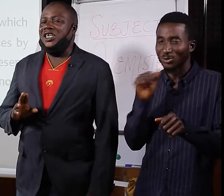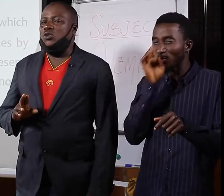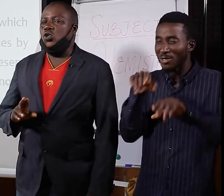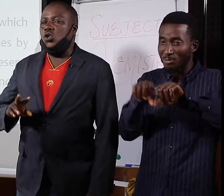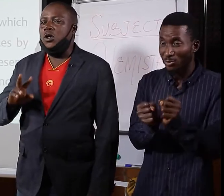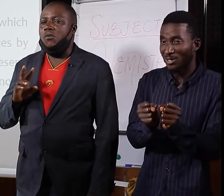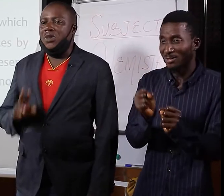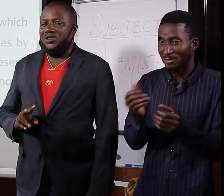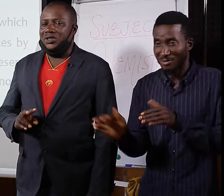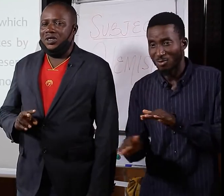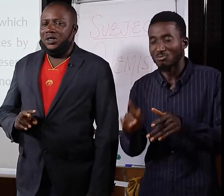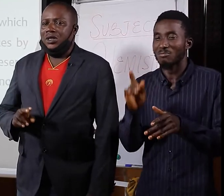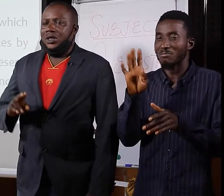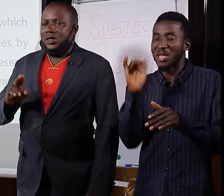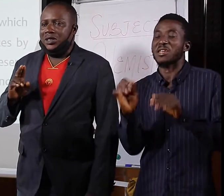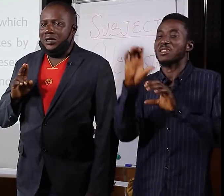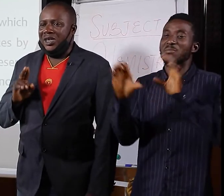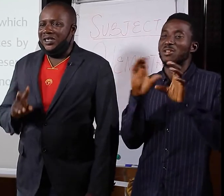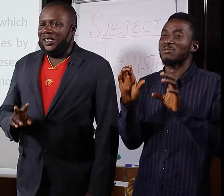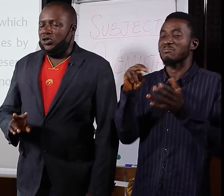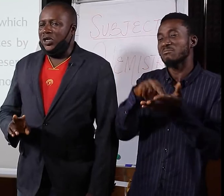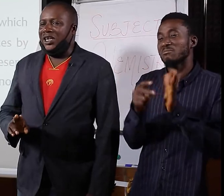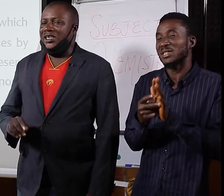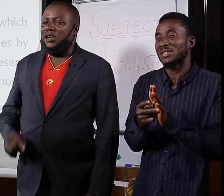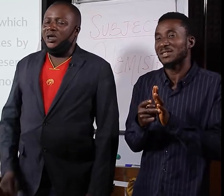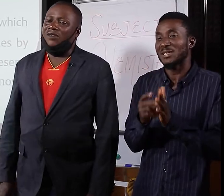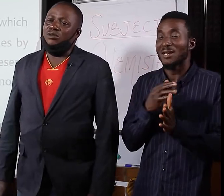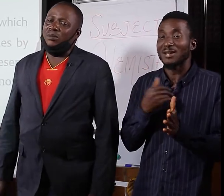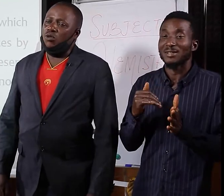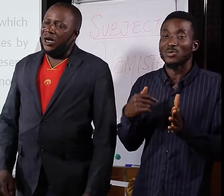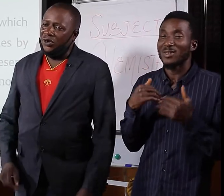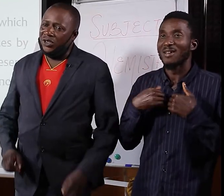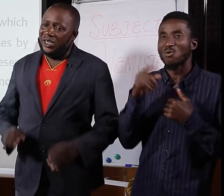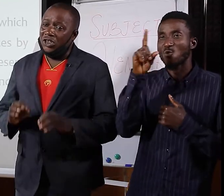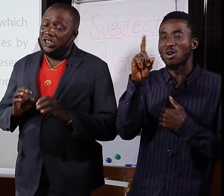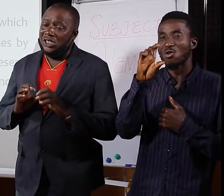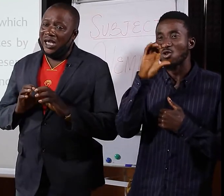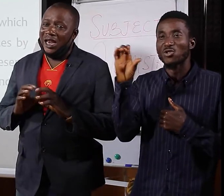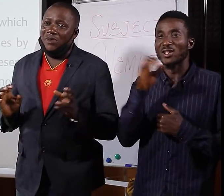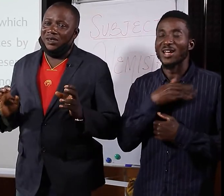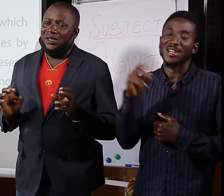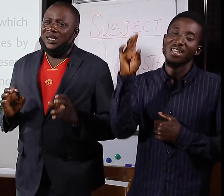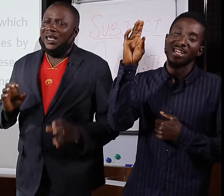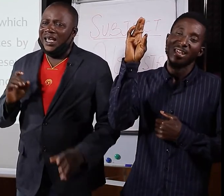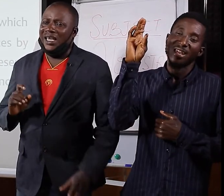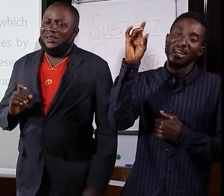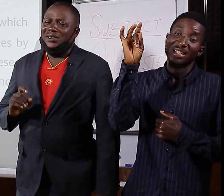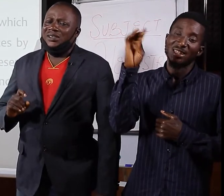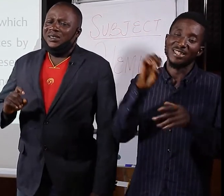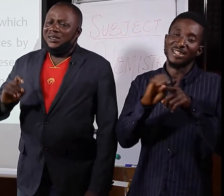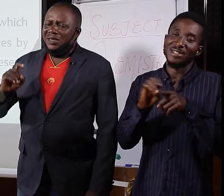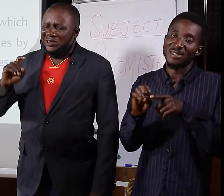any chemical means. He made it categorically that we have up to about 118 elements.